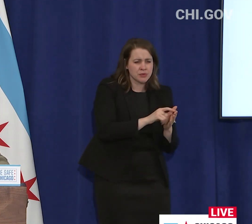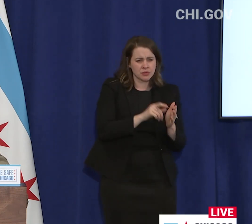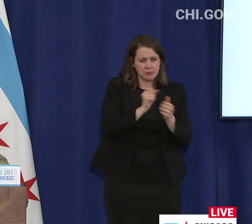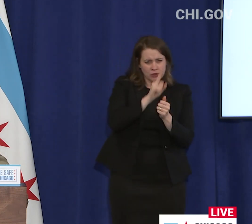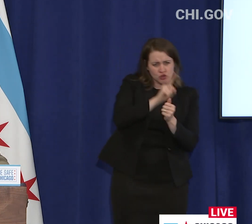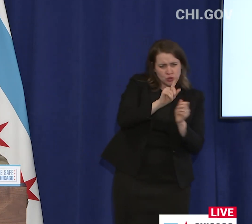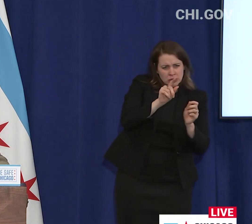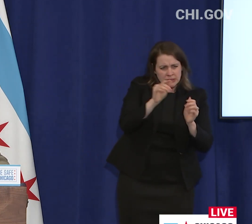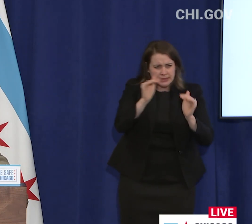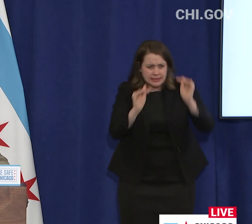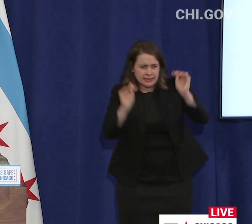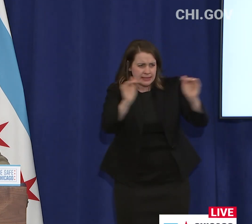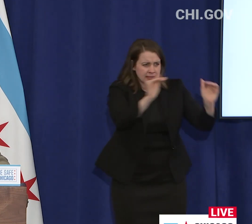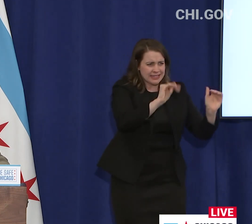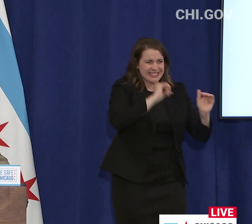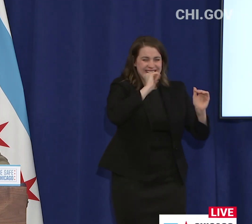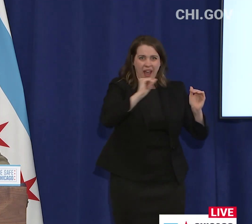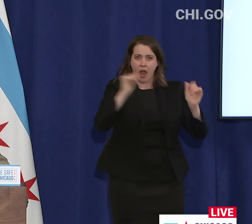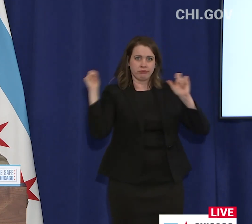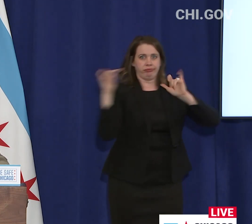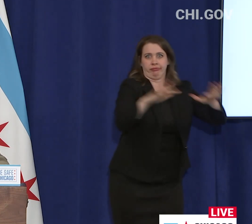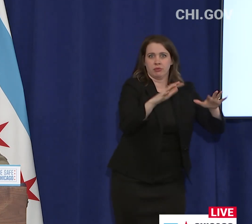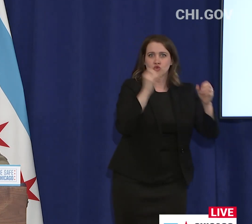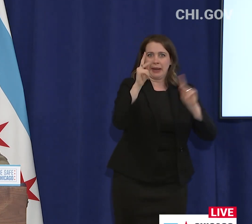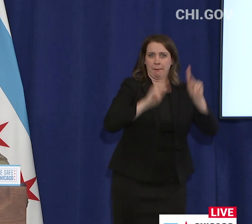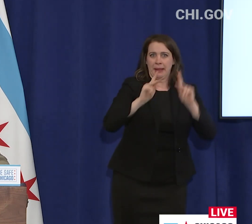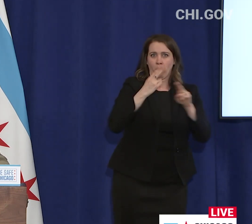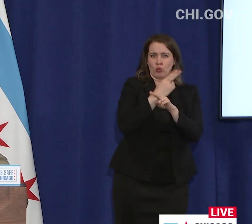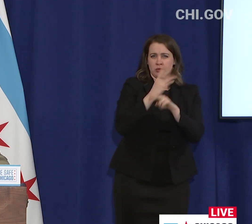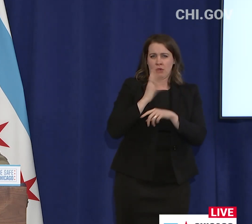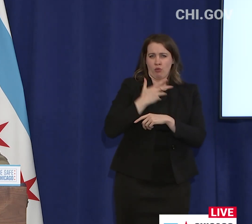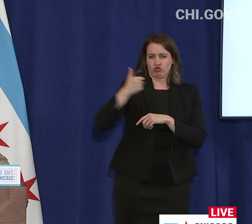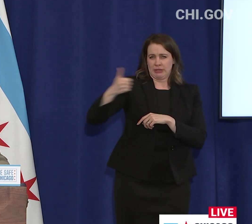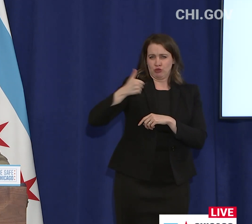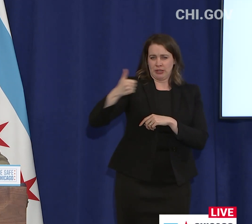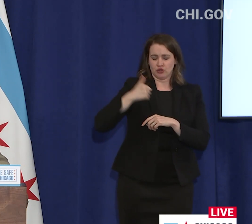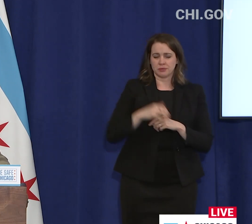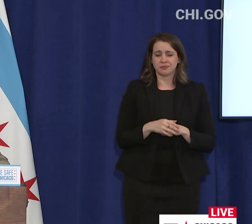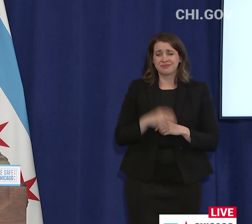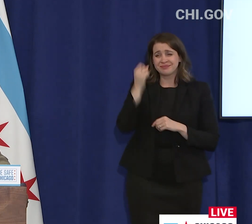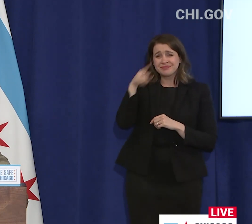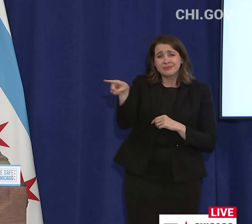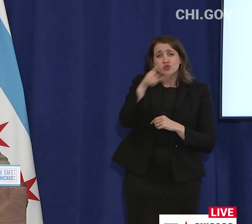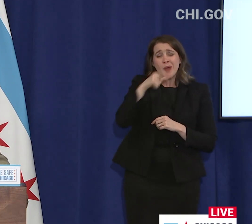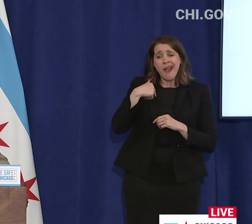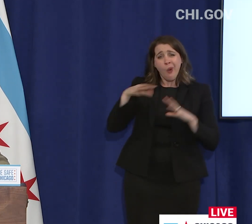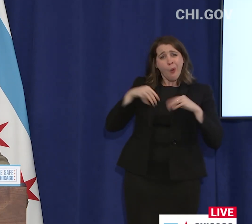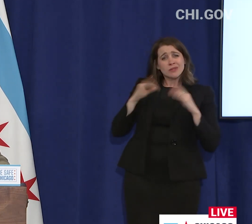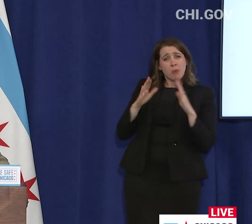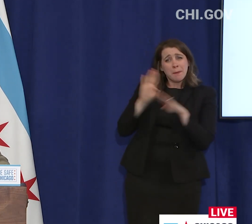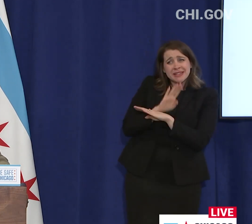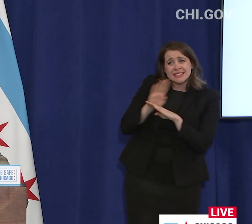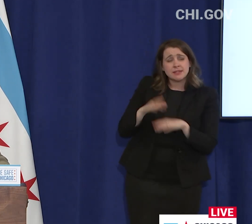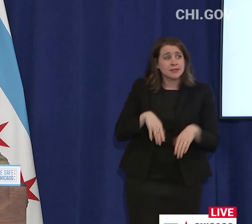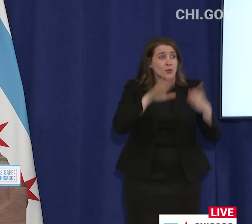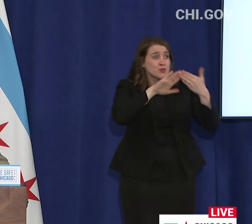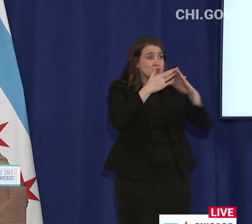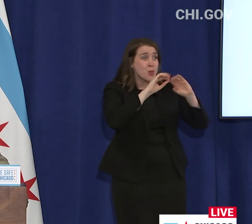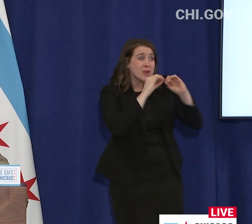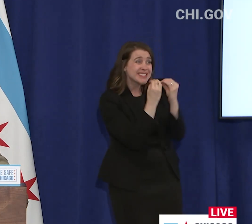peak hours. I also want to remind all of our local small businesses, community-based organizations, and